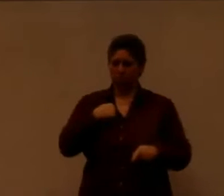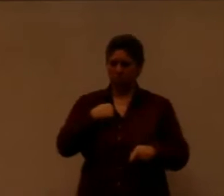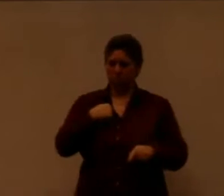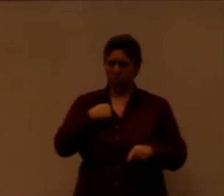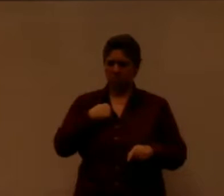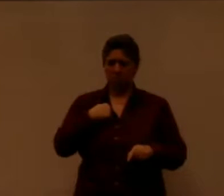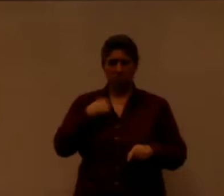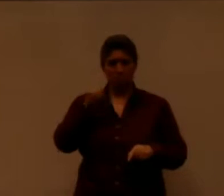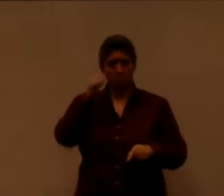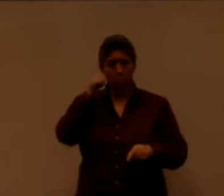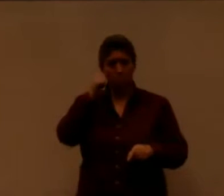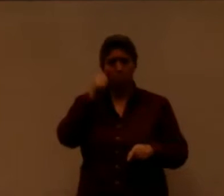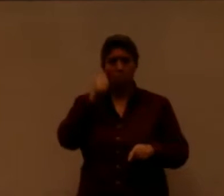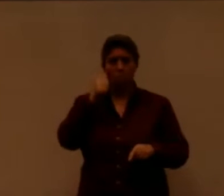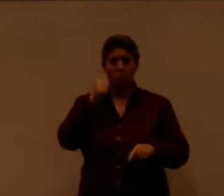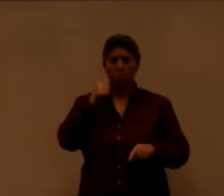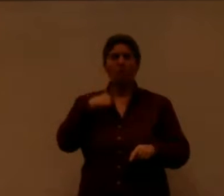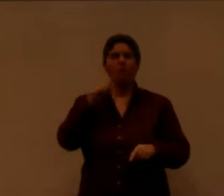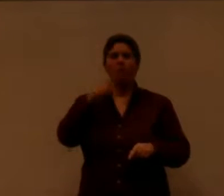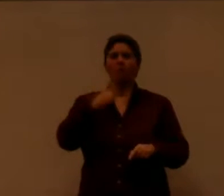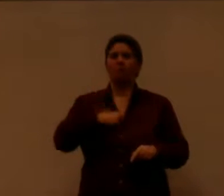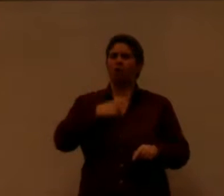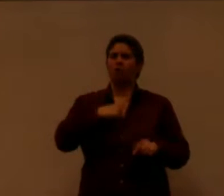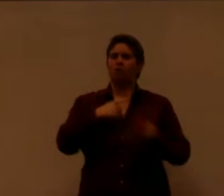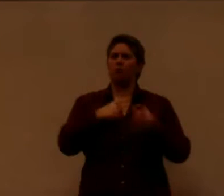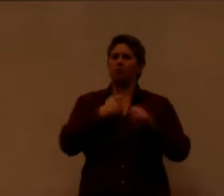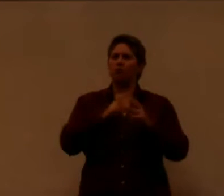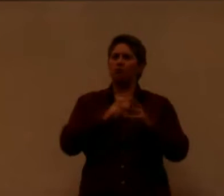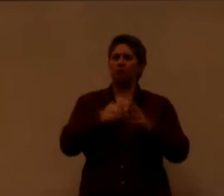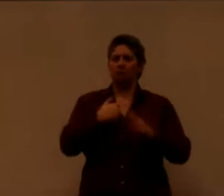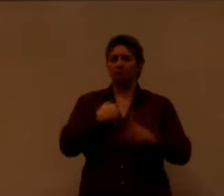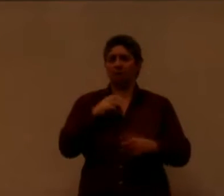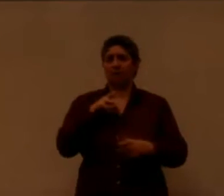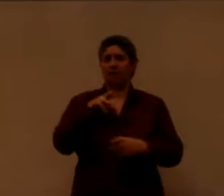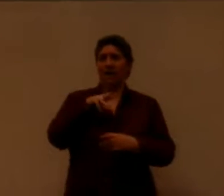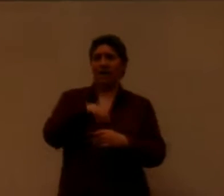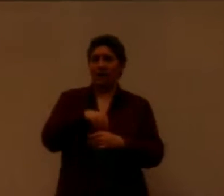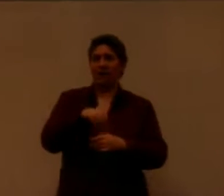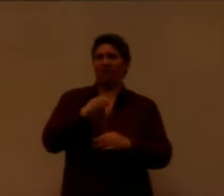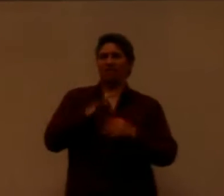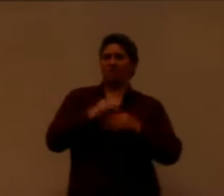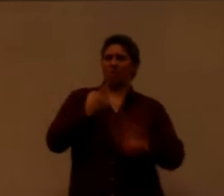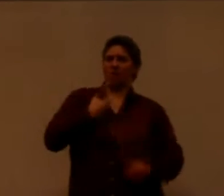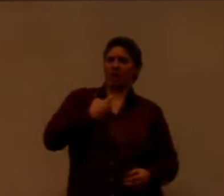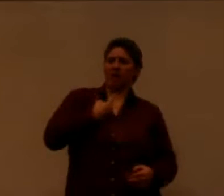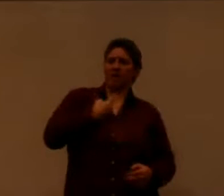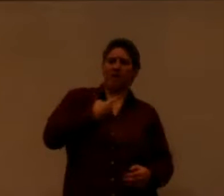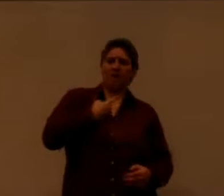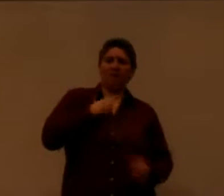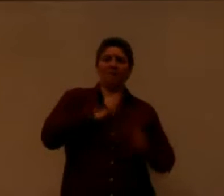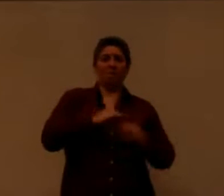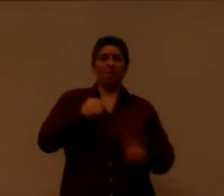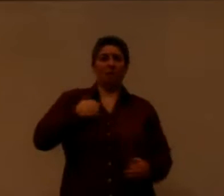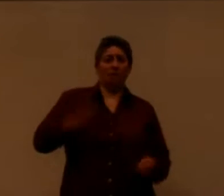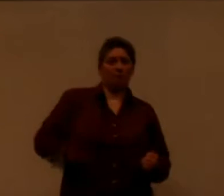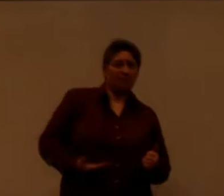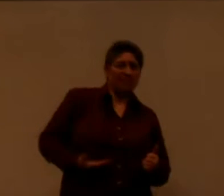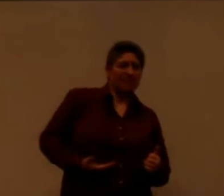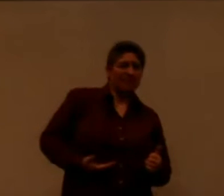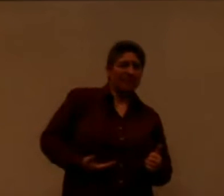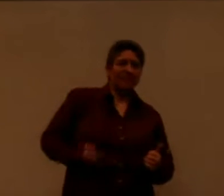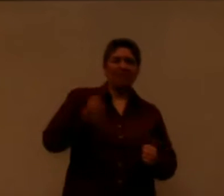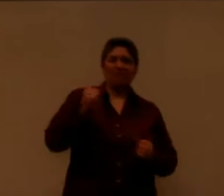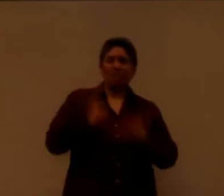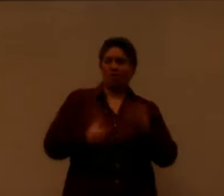to involve in the deaf community for the duration of that National Advisory Group. We don't want people who apply with their own